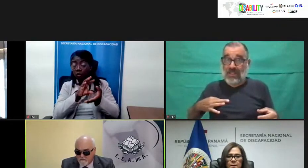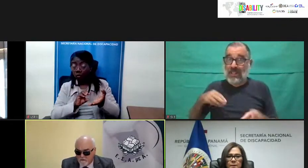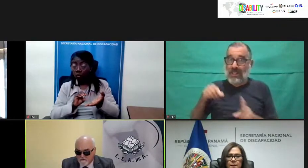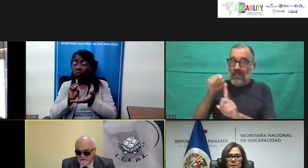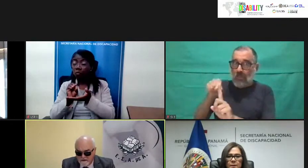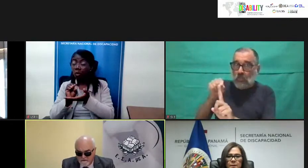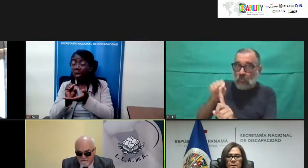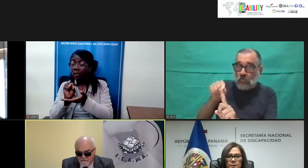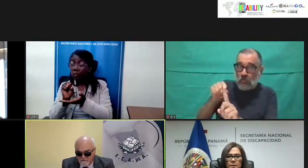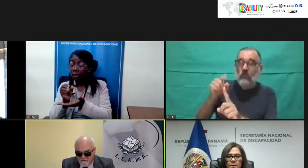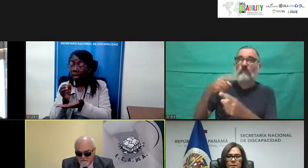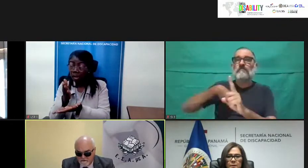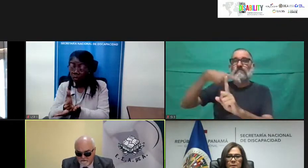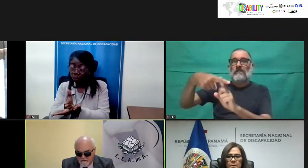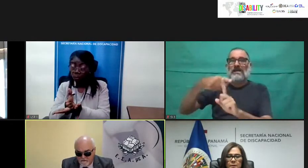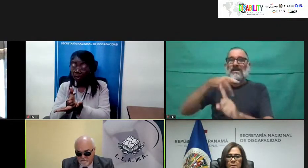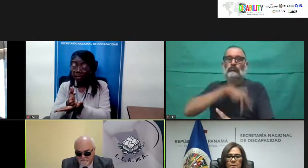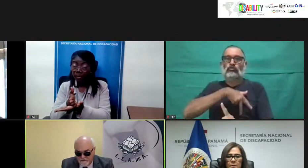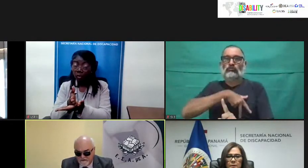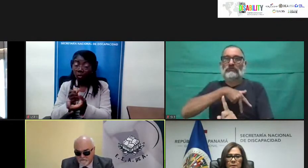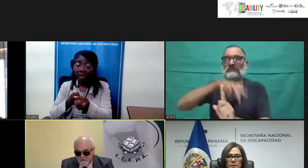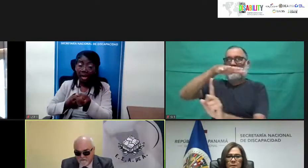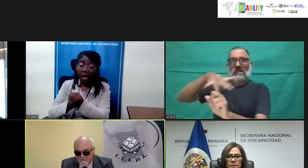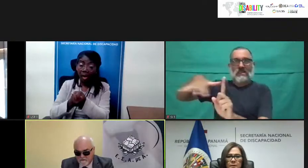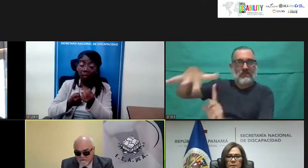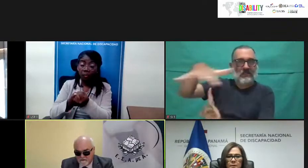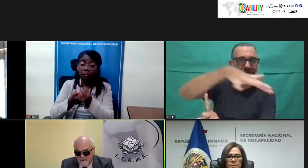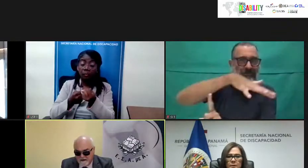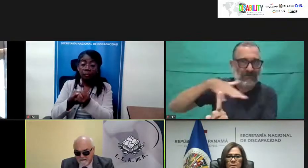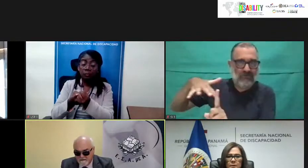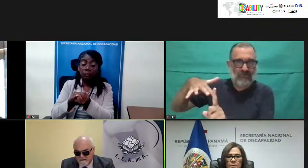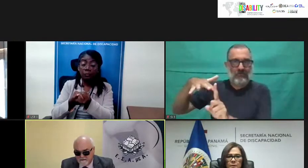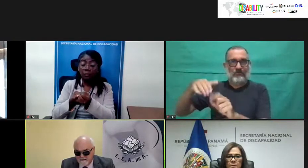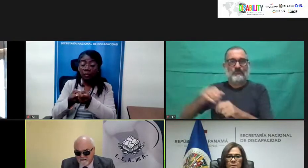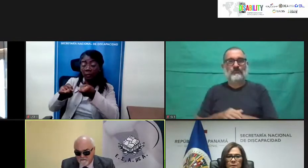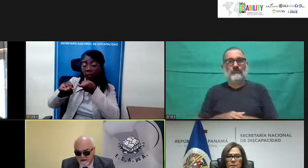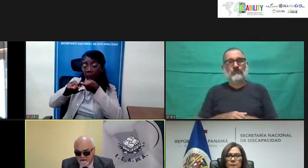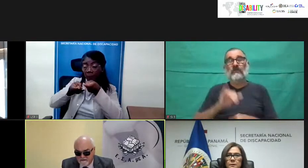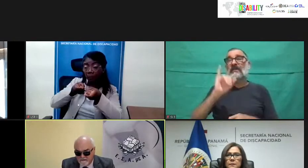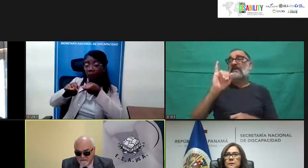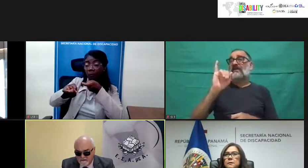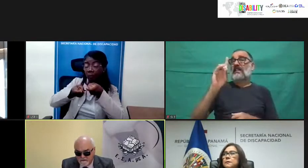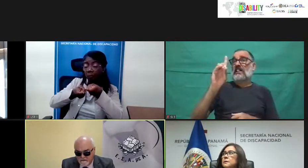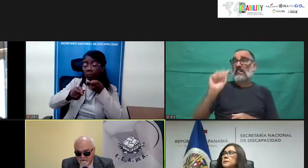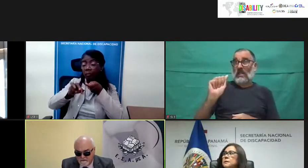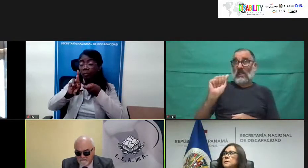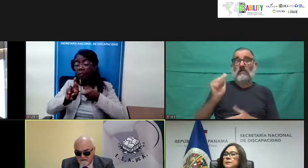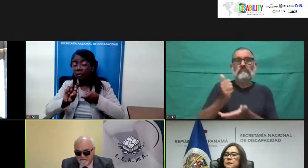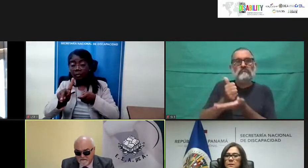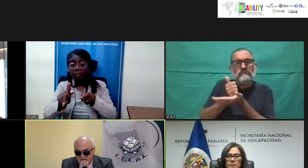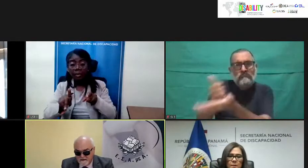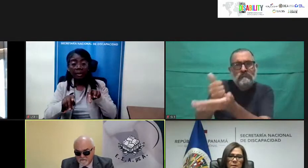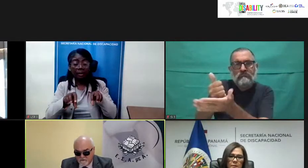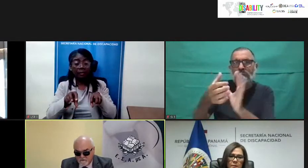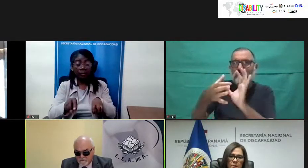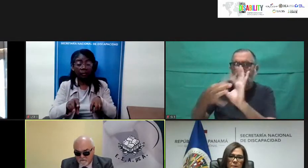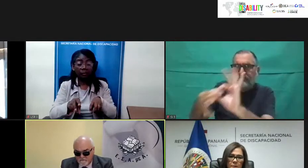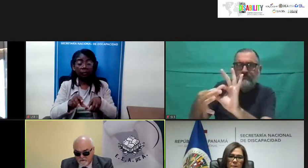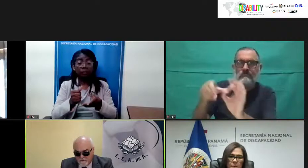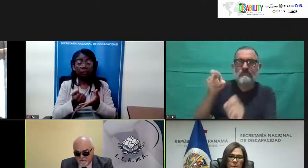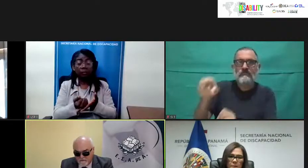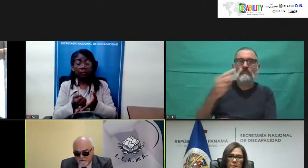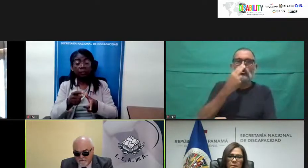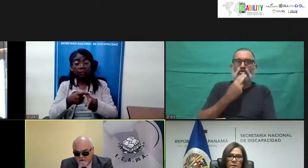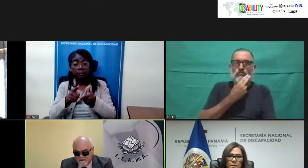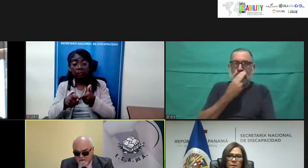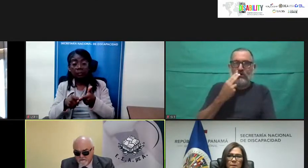the coordination of networks run and led by different networks of